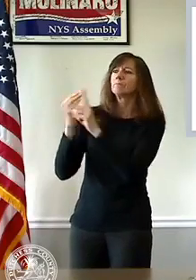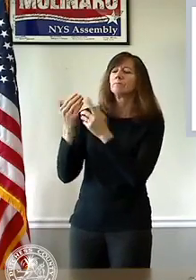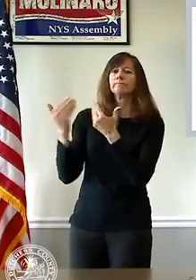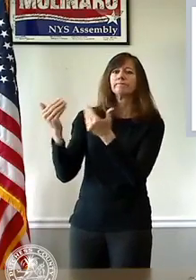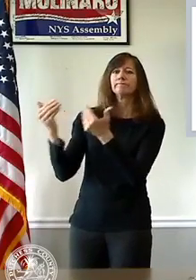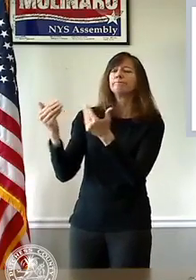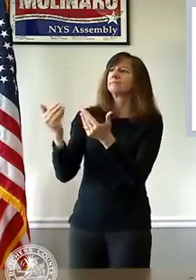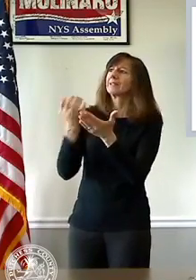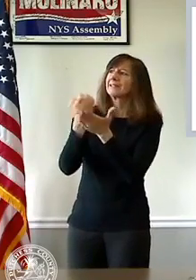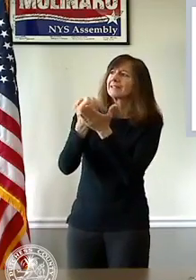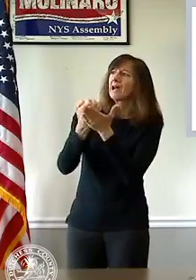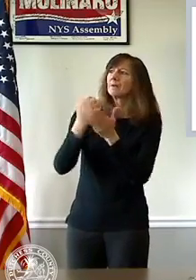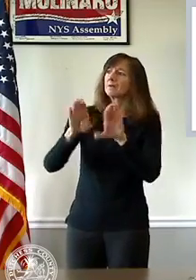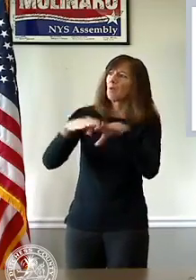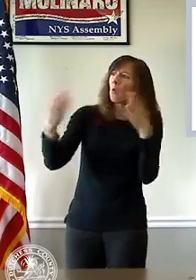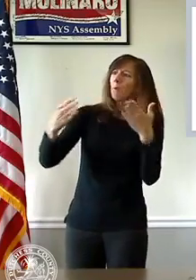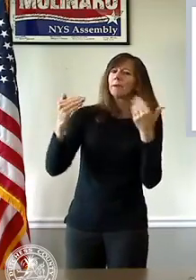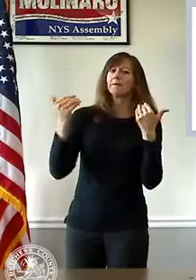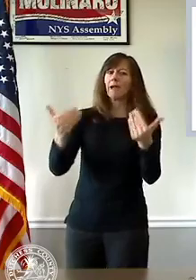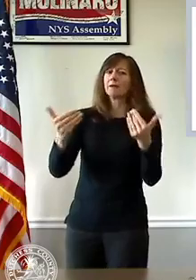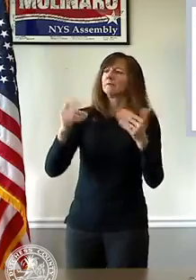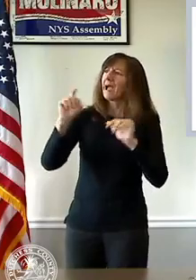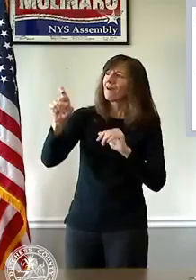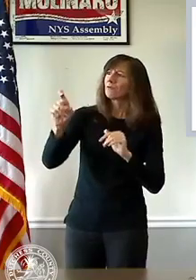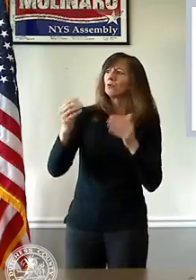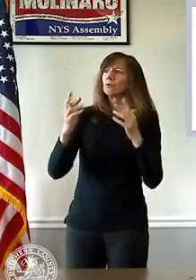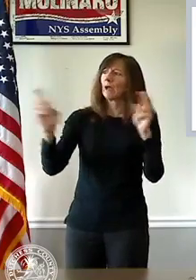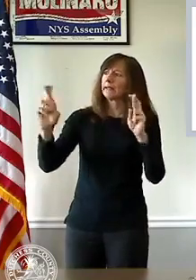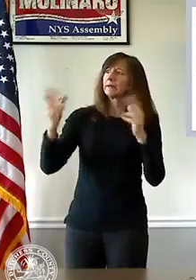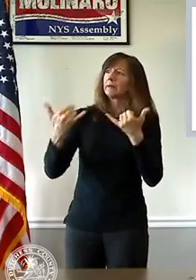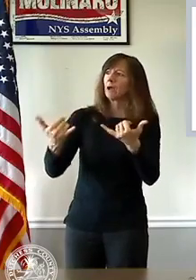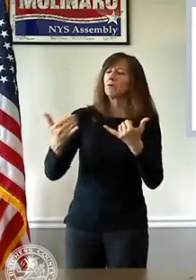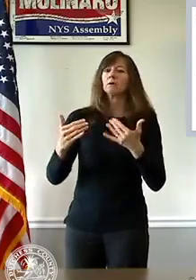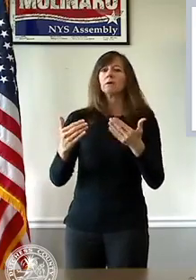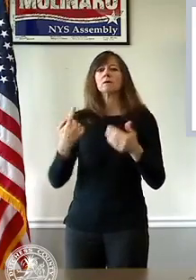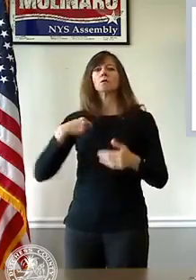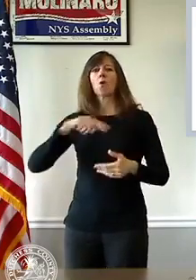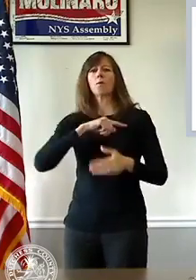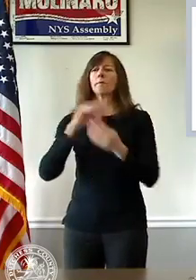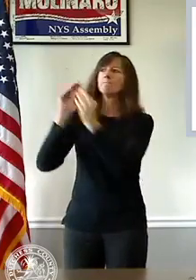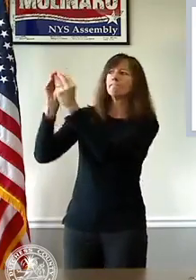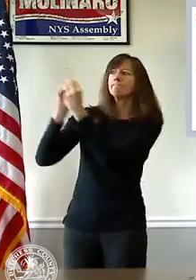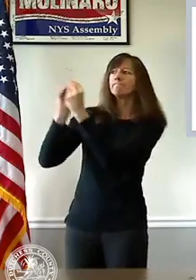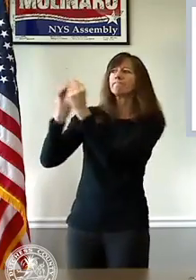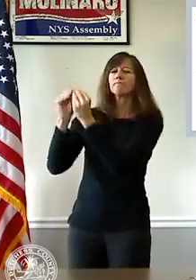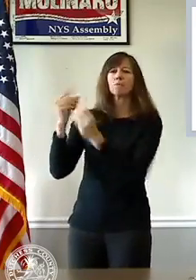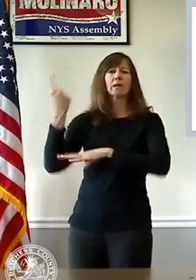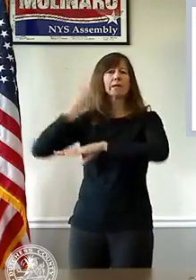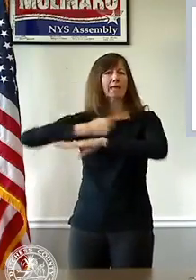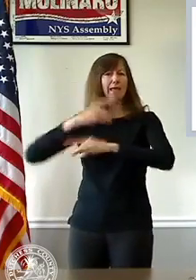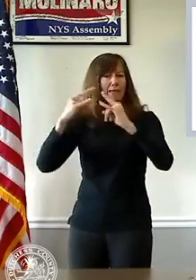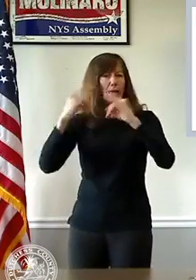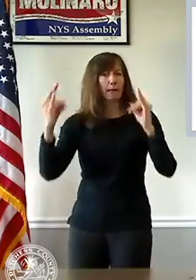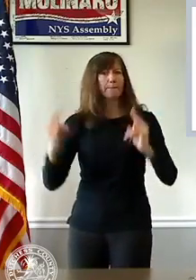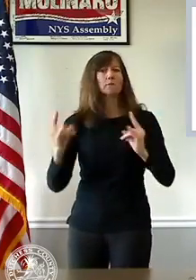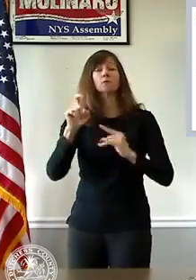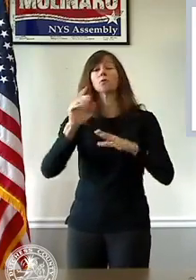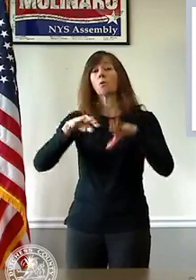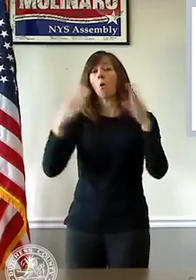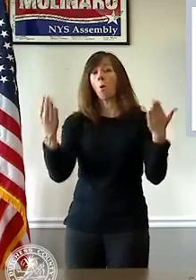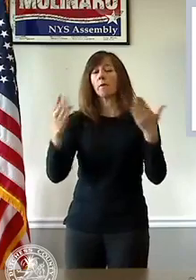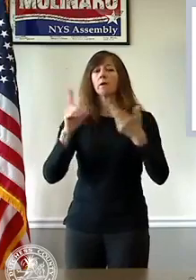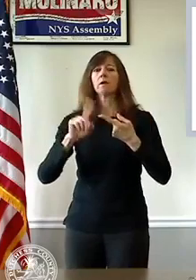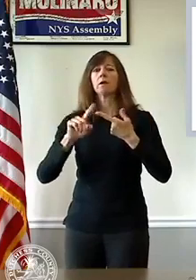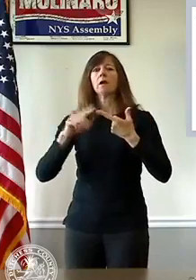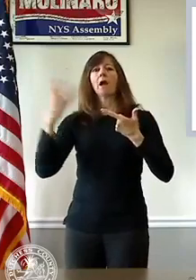the economy going. And so we've been arguing that day camps should open, and we've been arguing that outdoor dining at